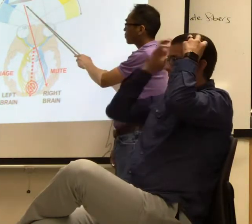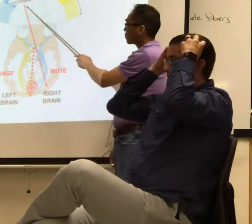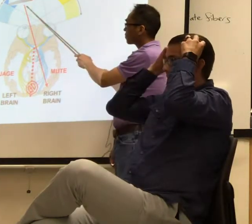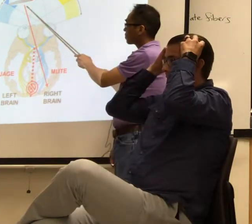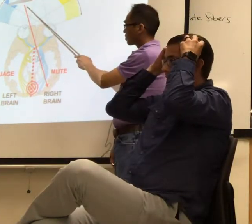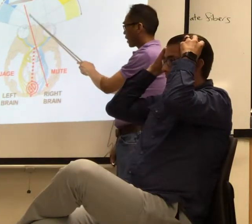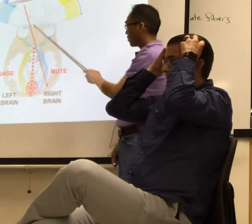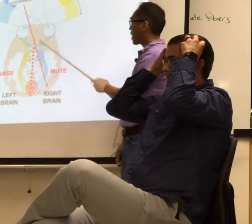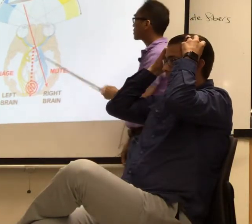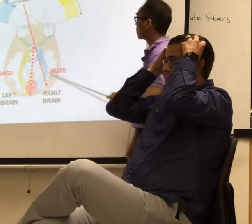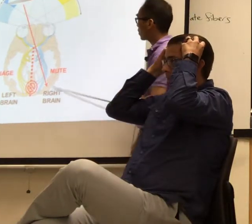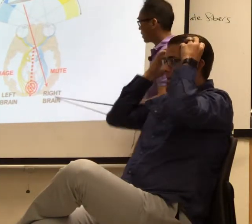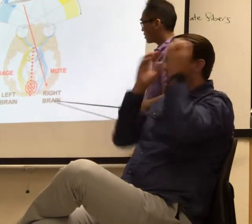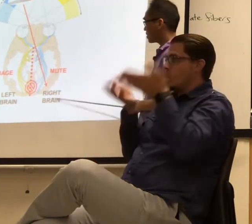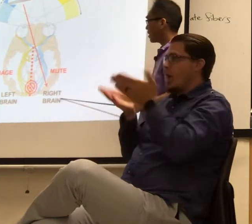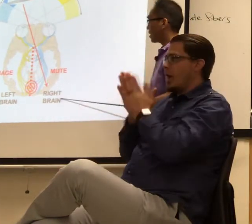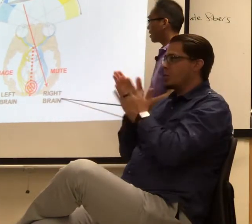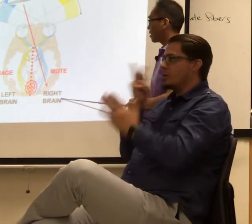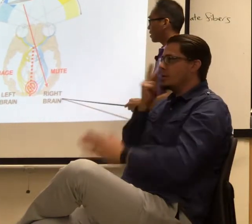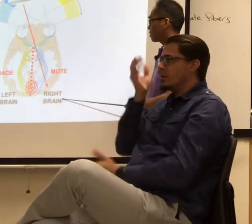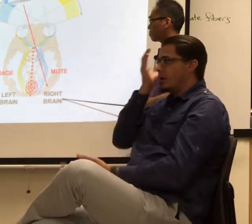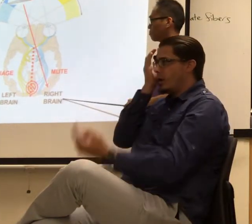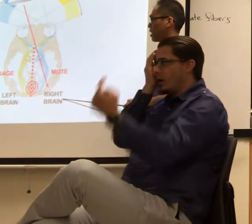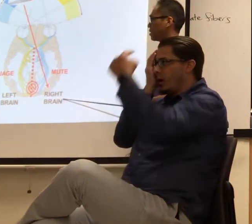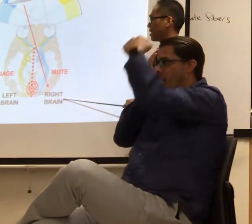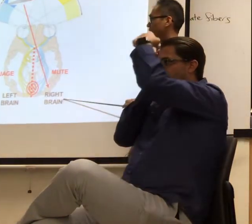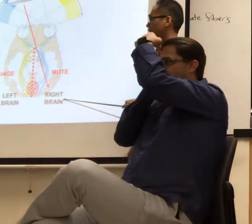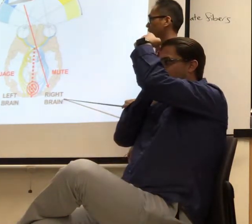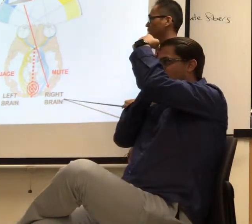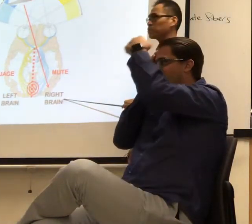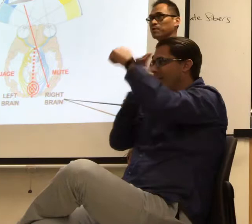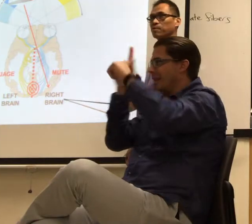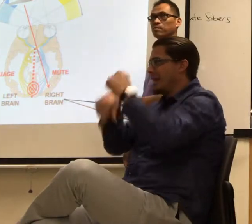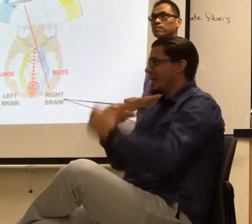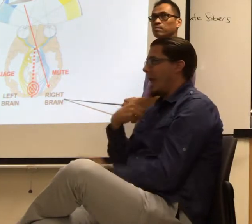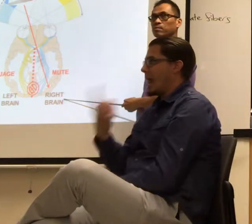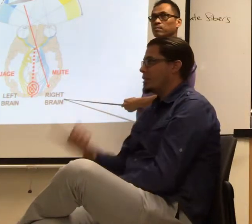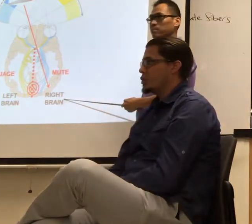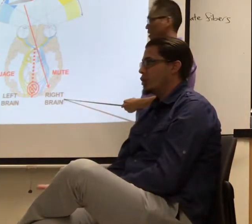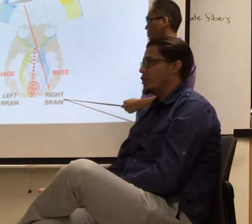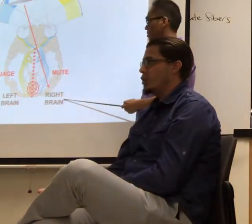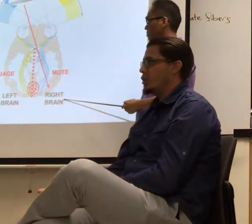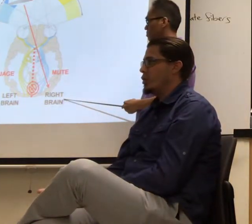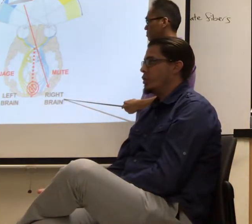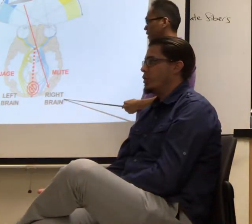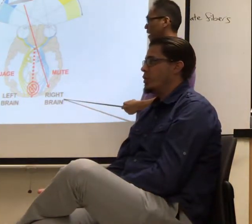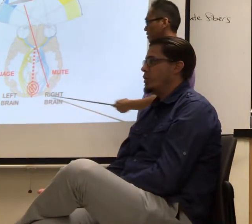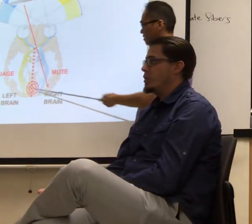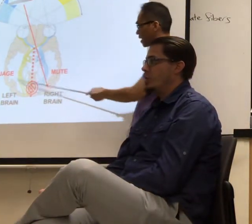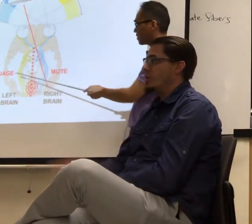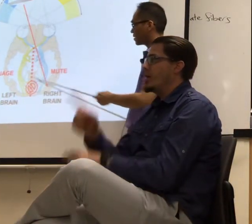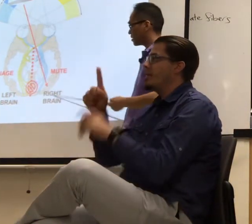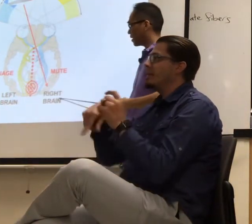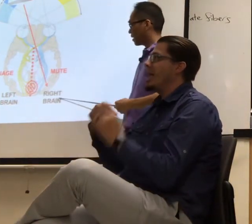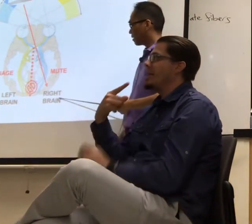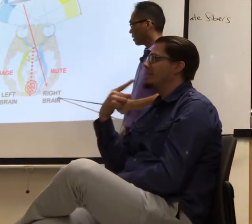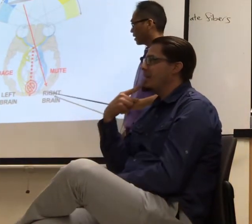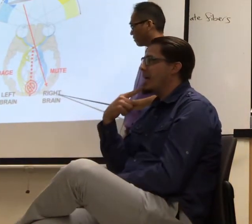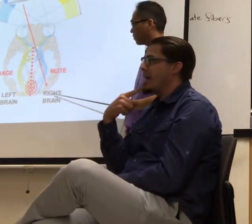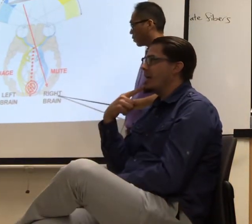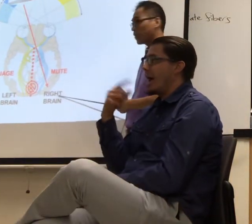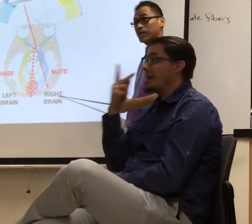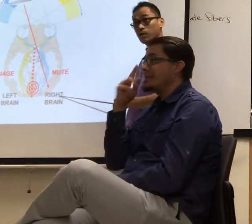there and you ask them, what do you see? Then they can't answer you. They can't say they see